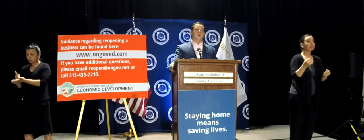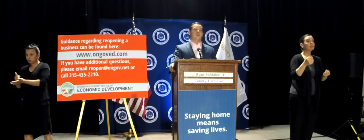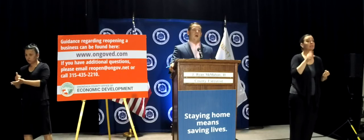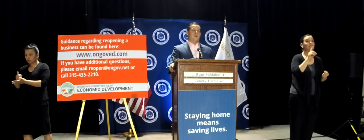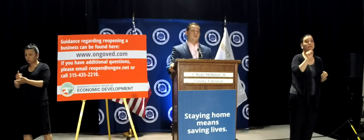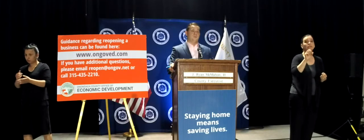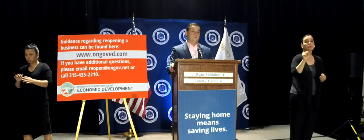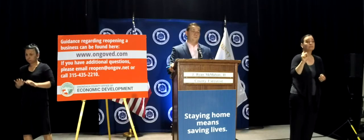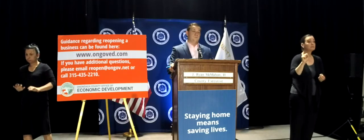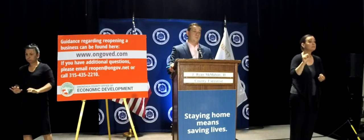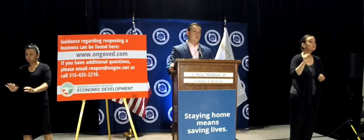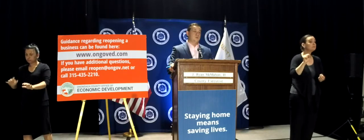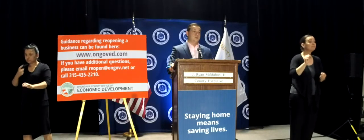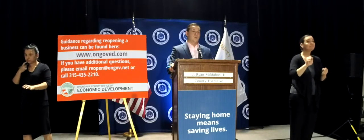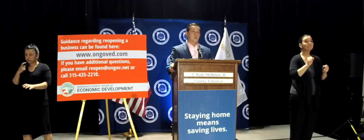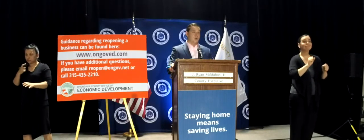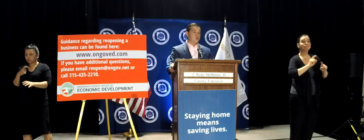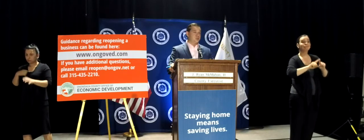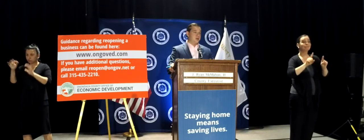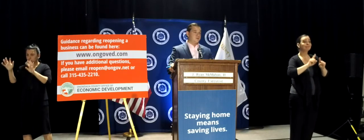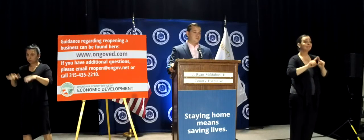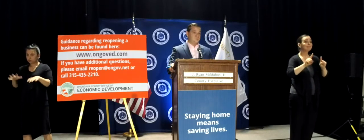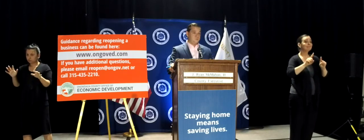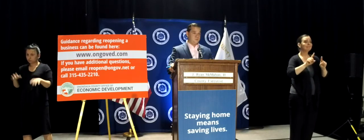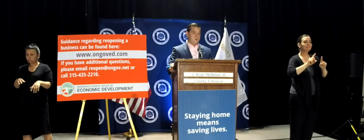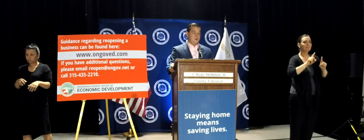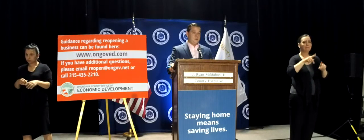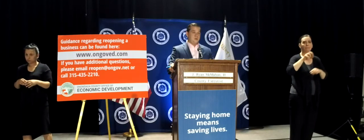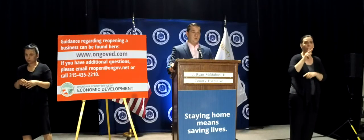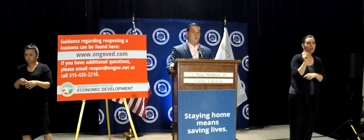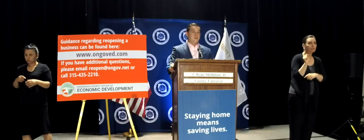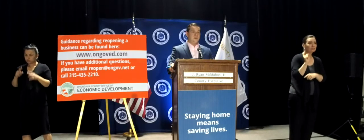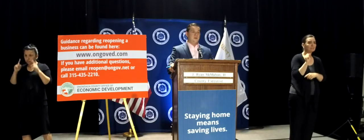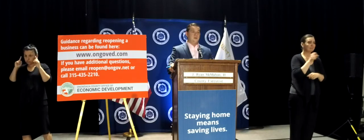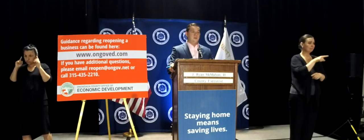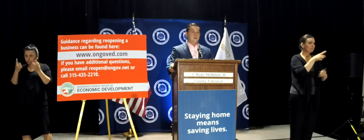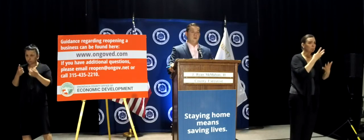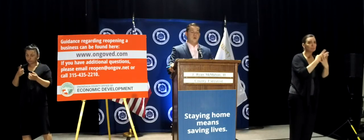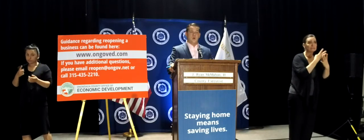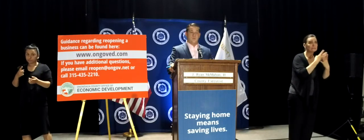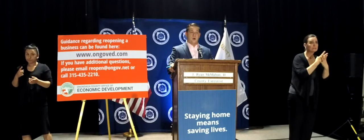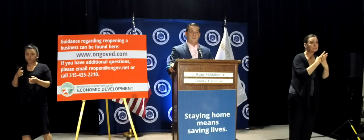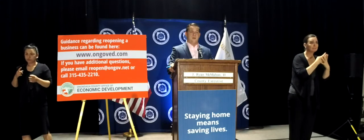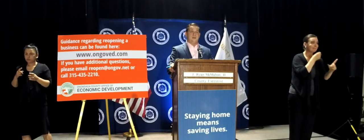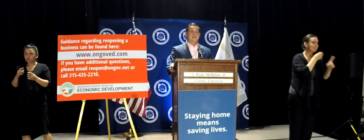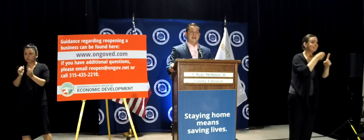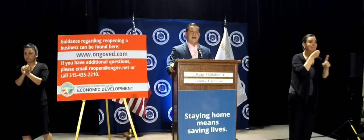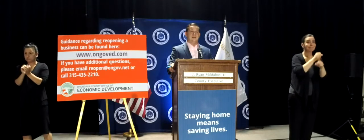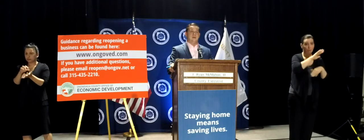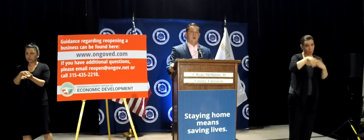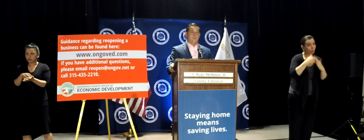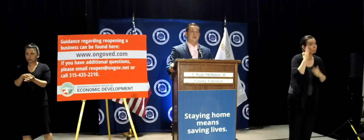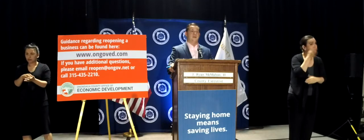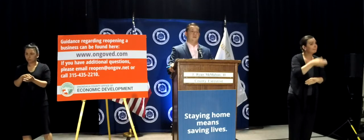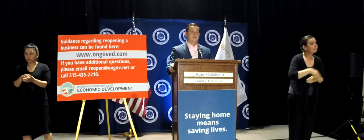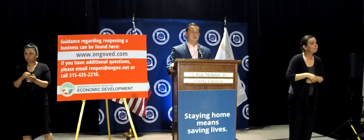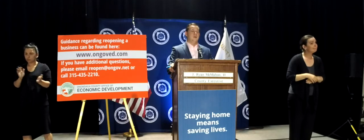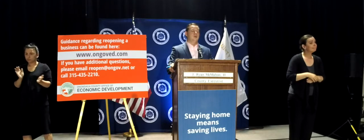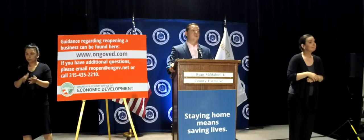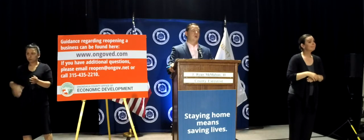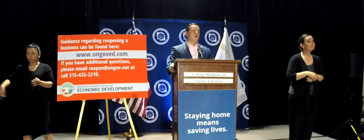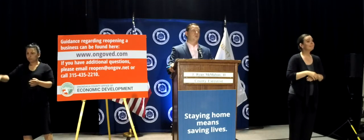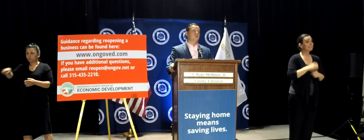people who run your parks, the people who run your jails. There will be no department that is not hurt by